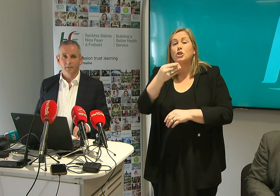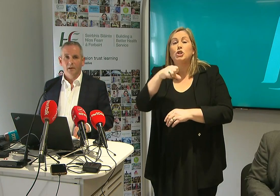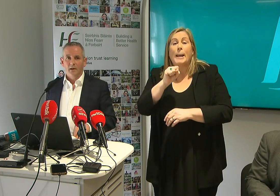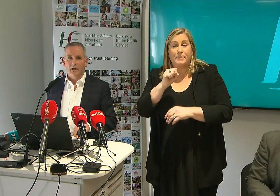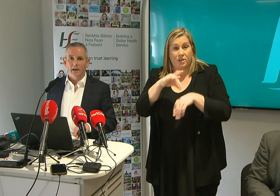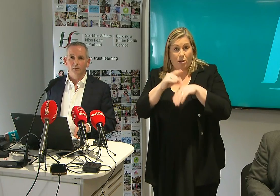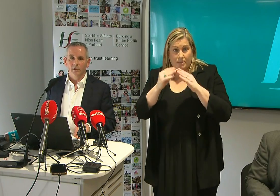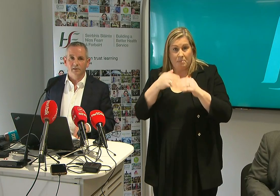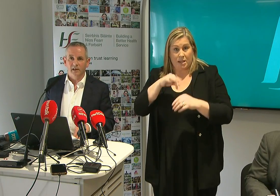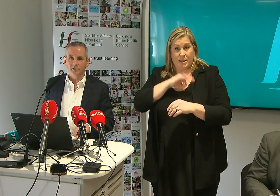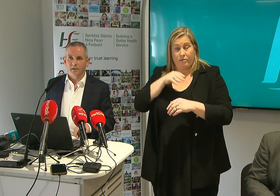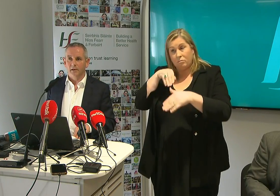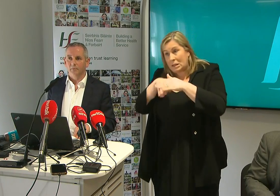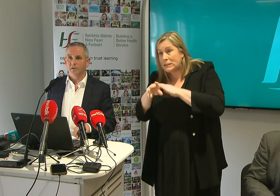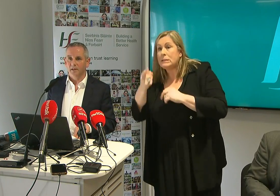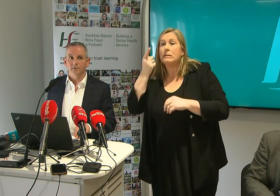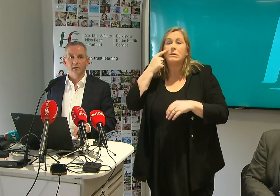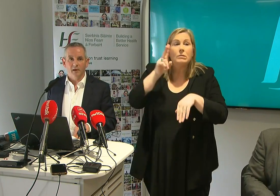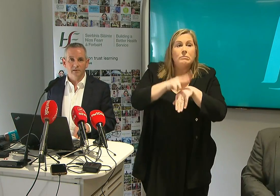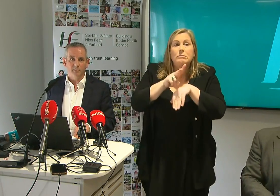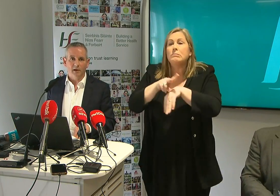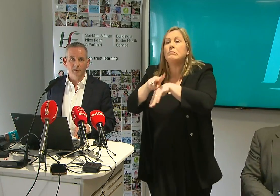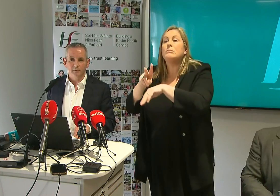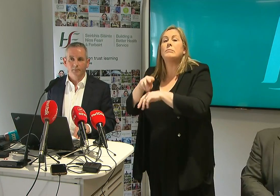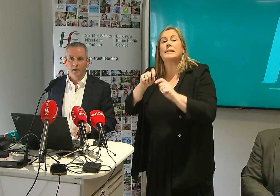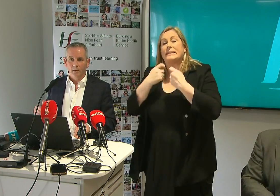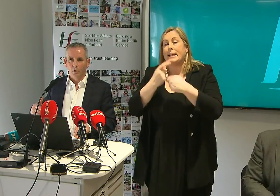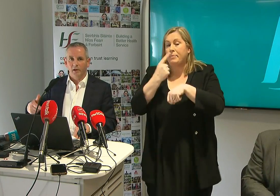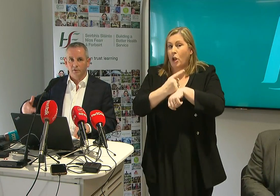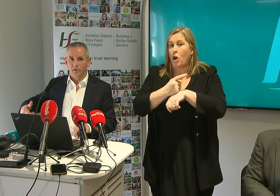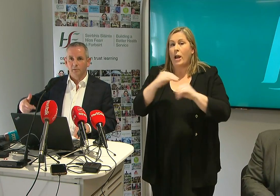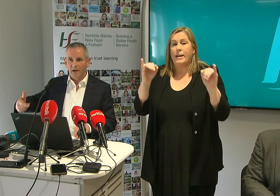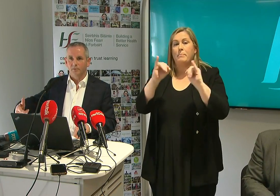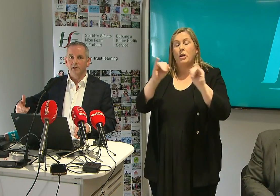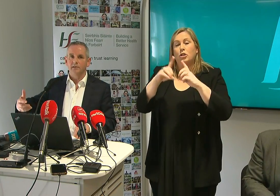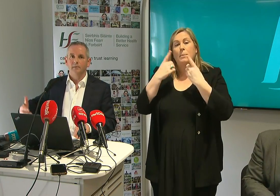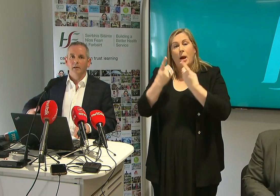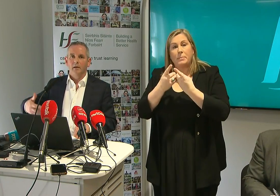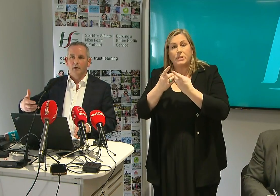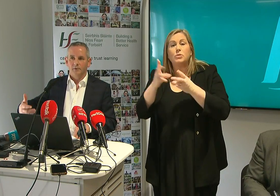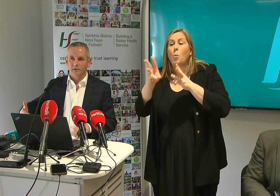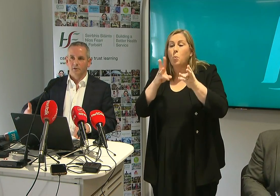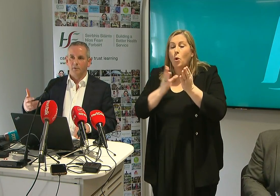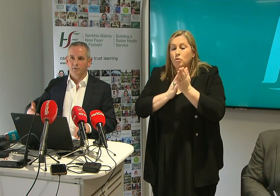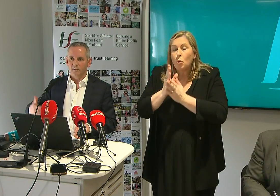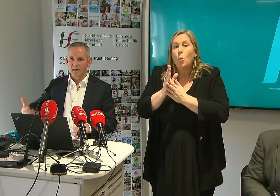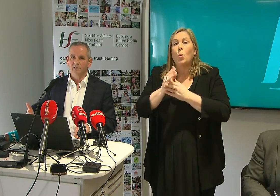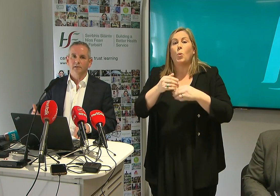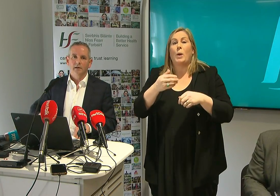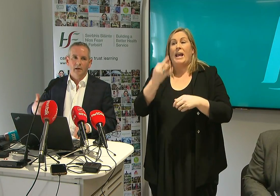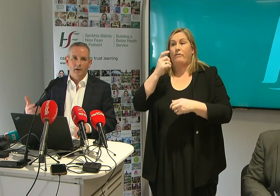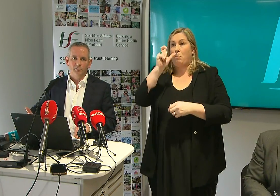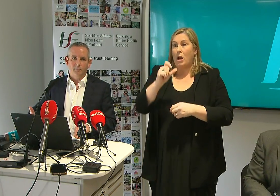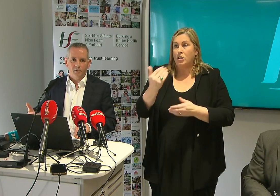road, and with the teams in there and with the teams in the emergency department, working through the pathways of which if someone's